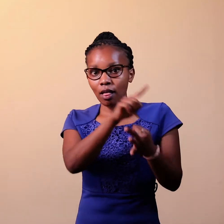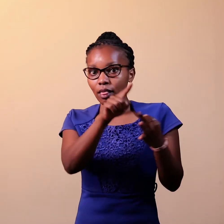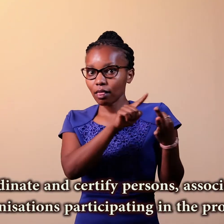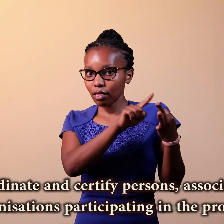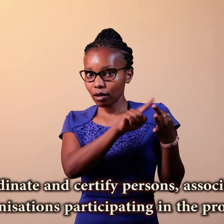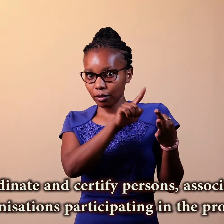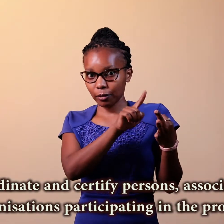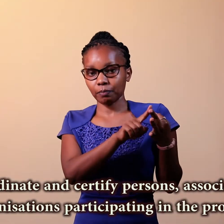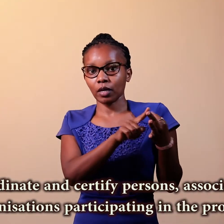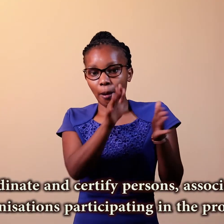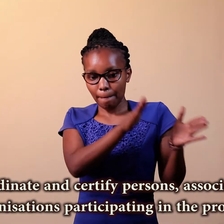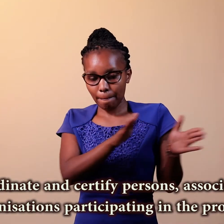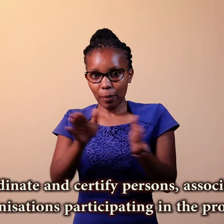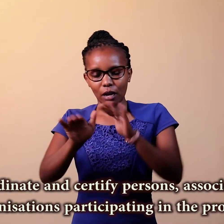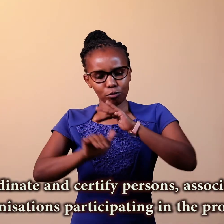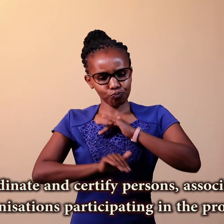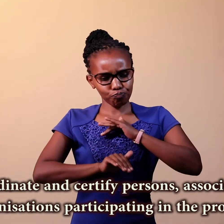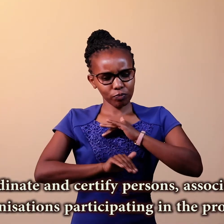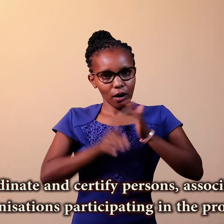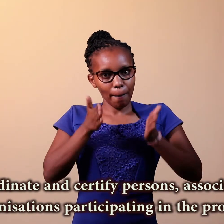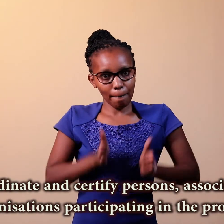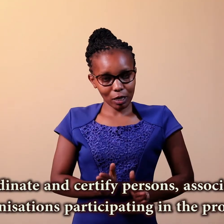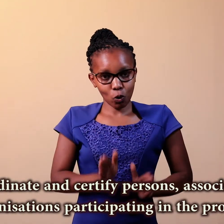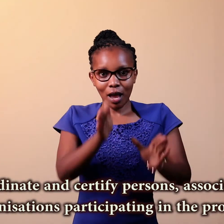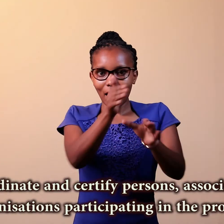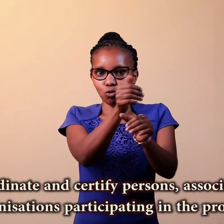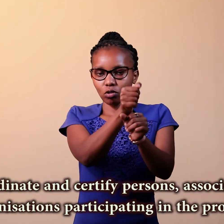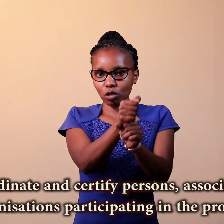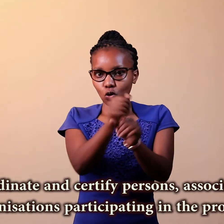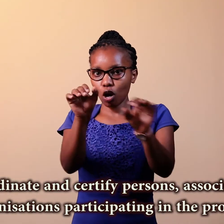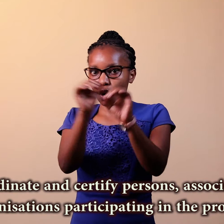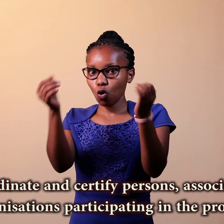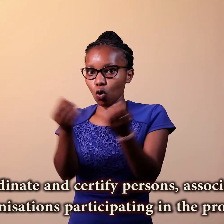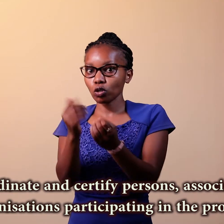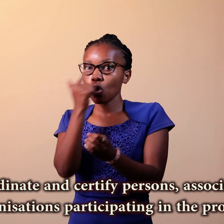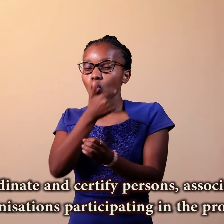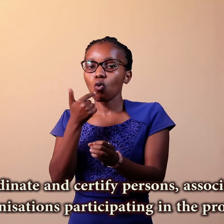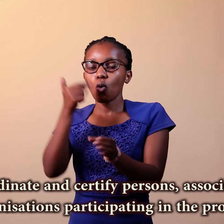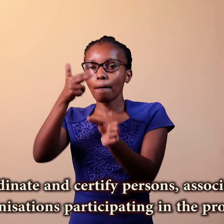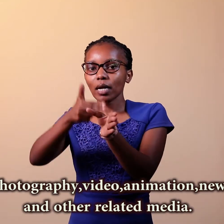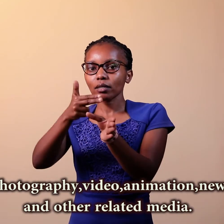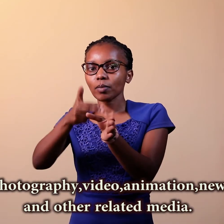coordinate and certify persons, associations and organizations participating in the production of film,